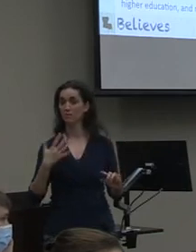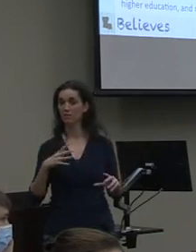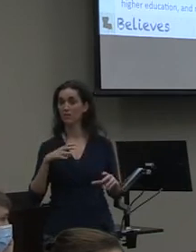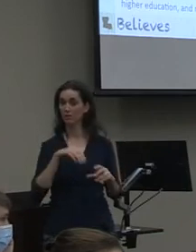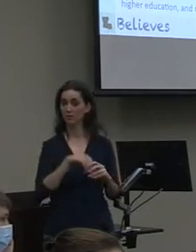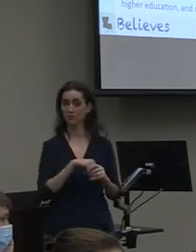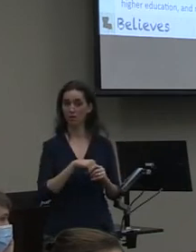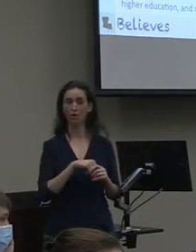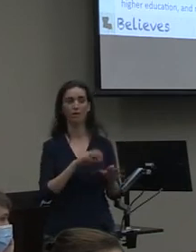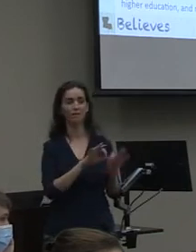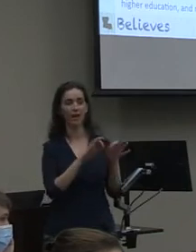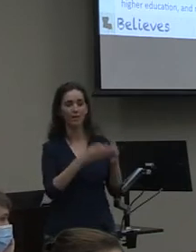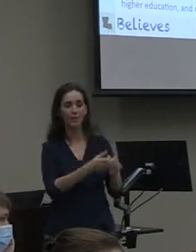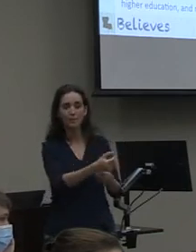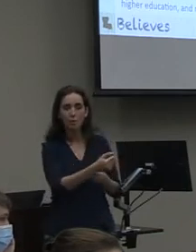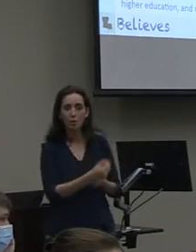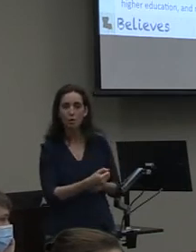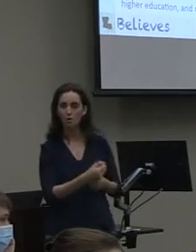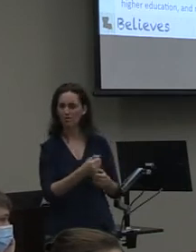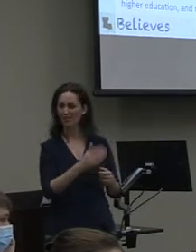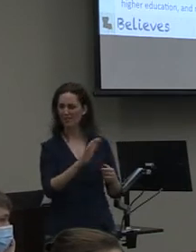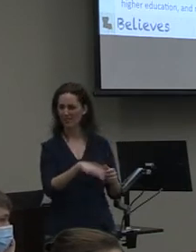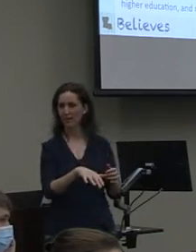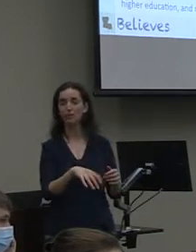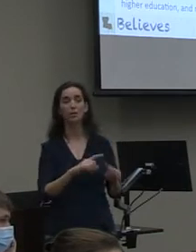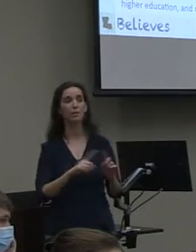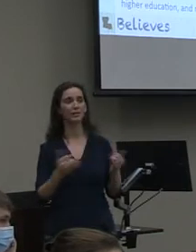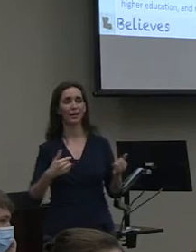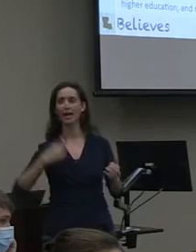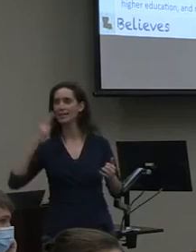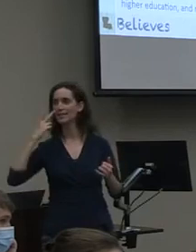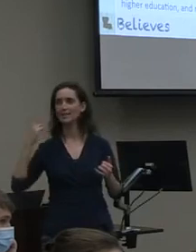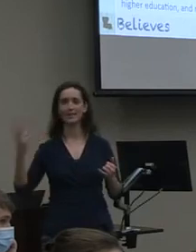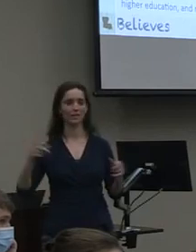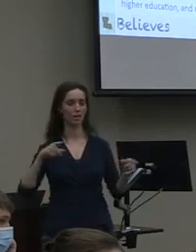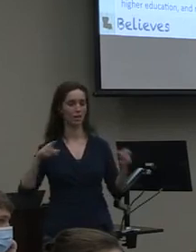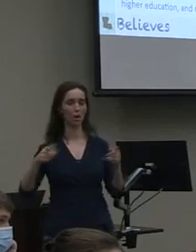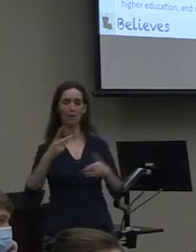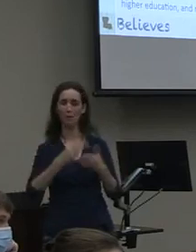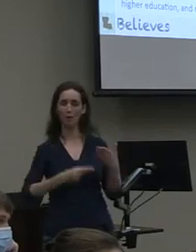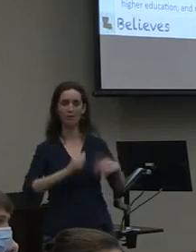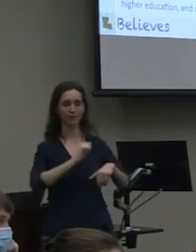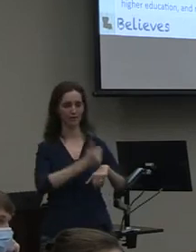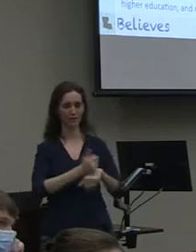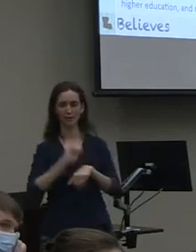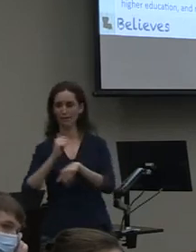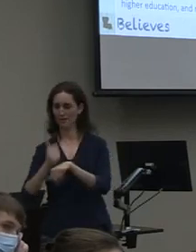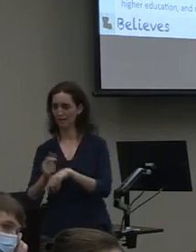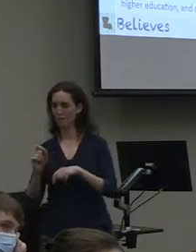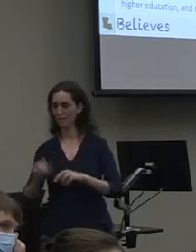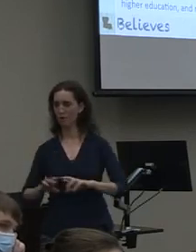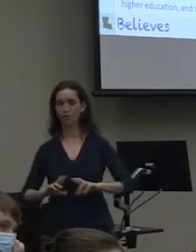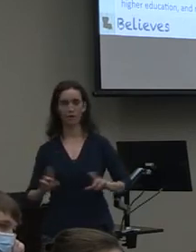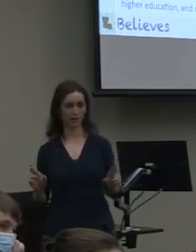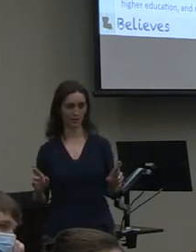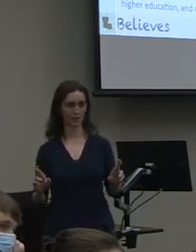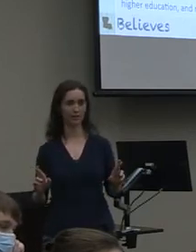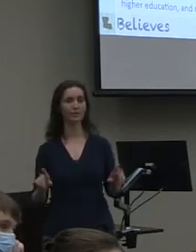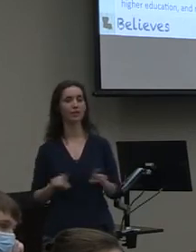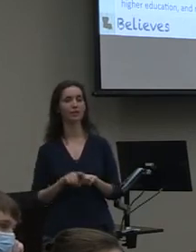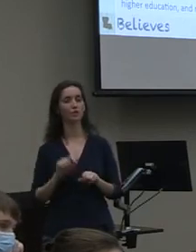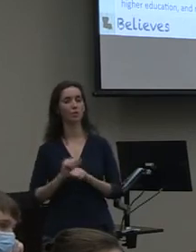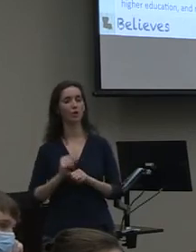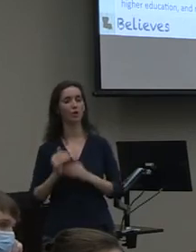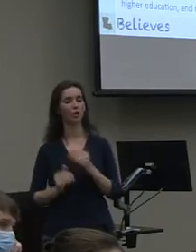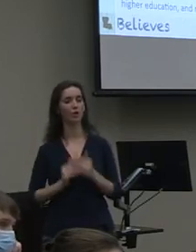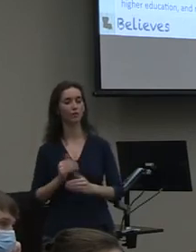classroom and the family engagement and see that, I see now the setup of both of those pieces needing to be in place as the work goes deeper in